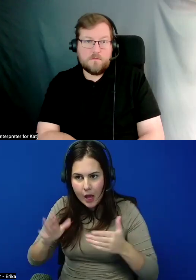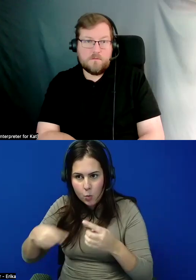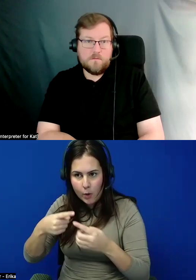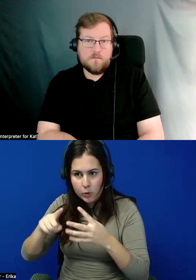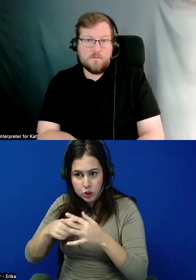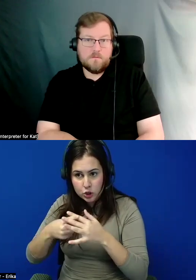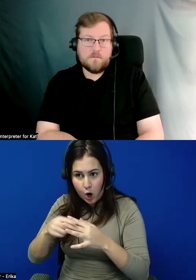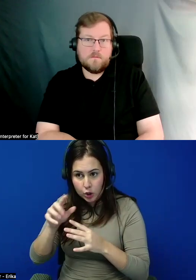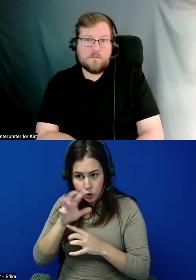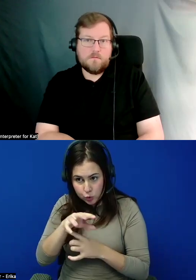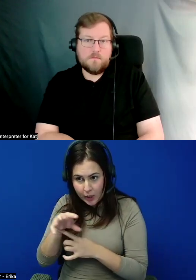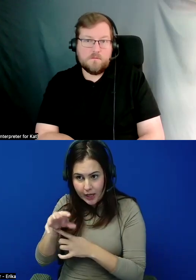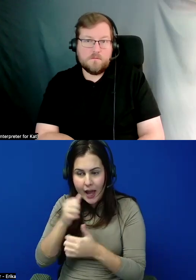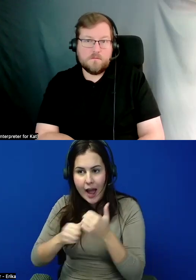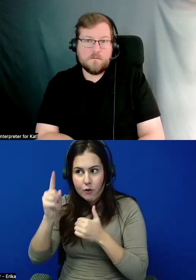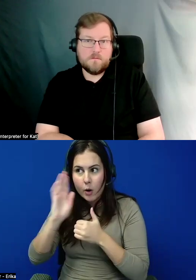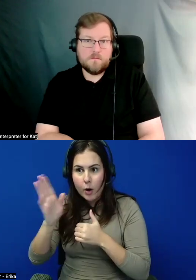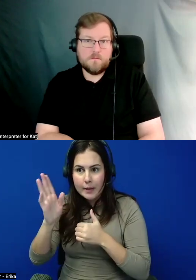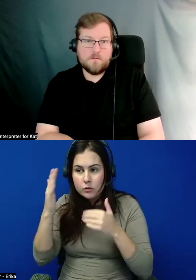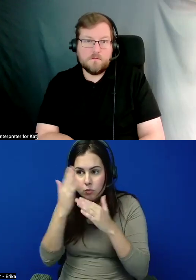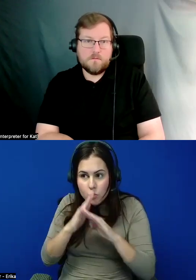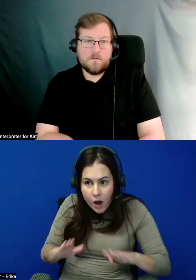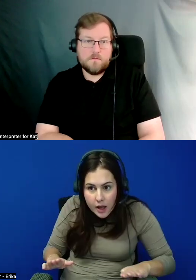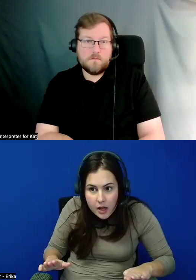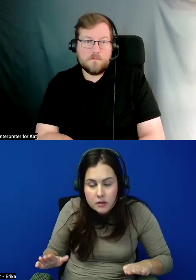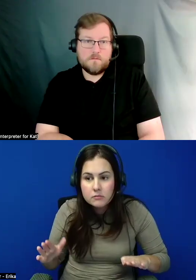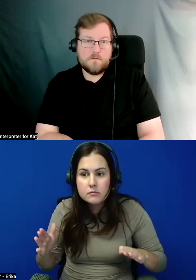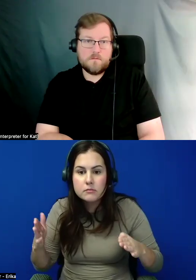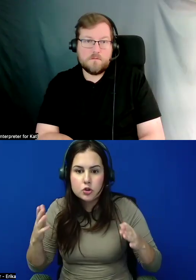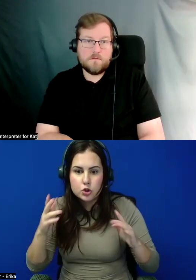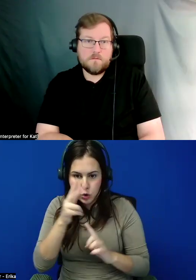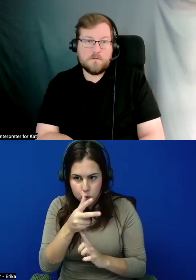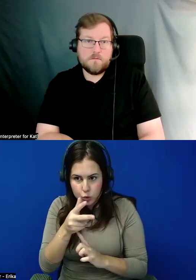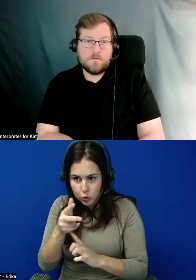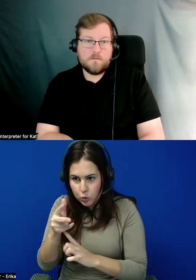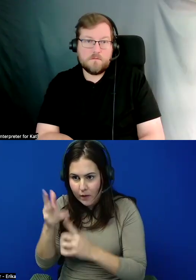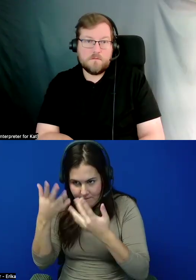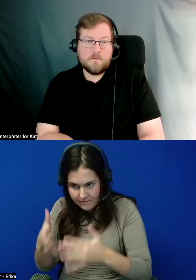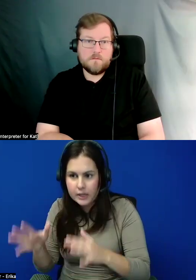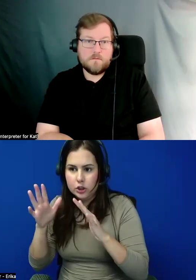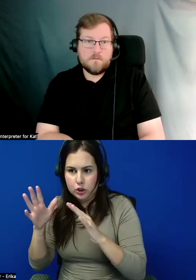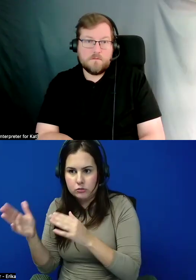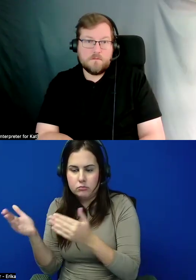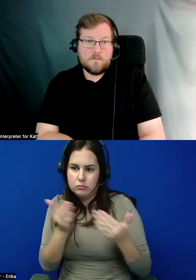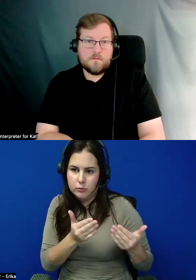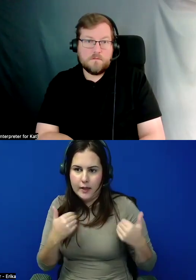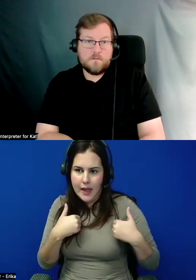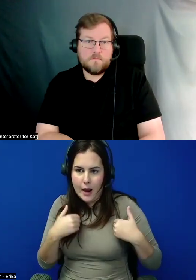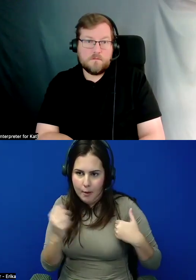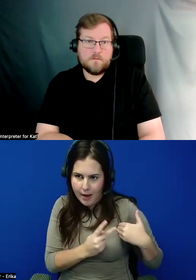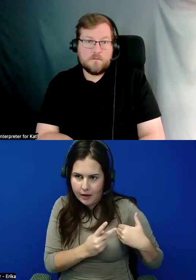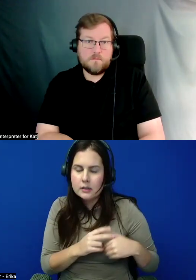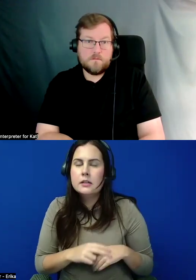down, everyone will be quiet. We kind of rolled it all in one take, and just did kind of rolling resets. With the